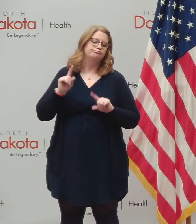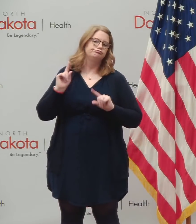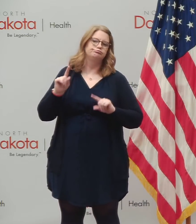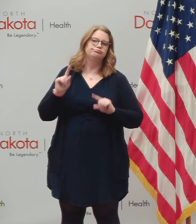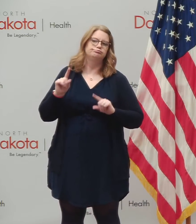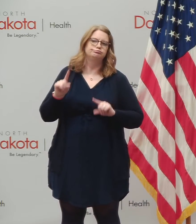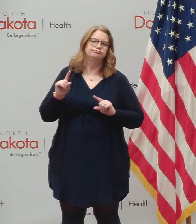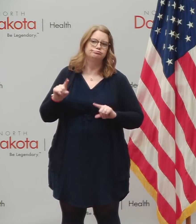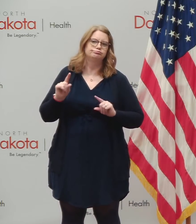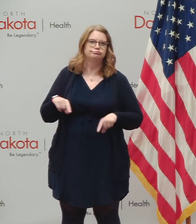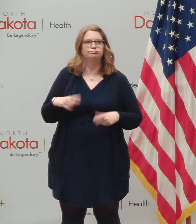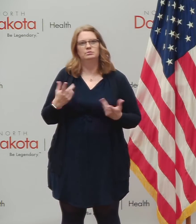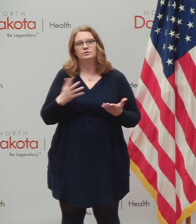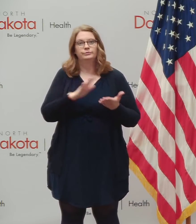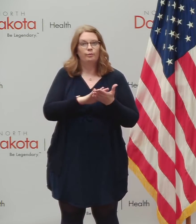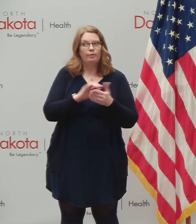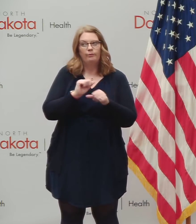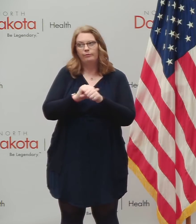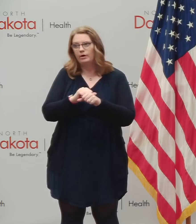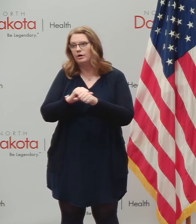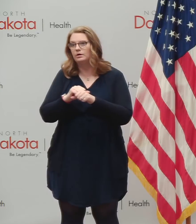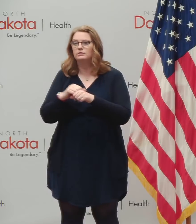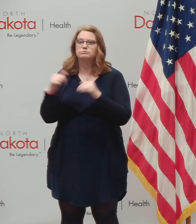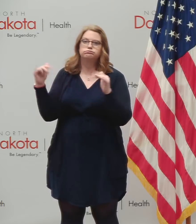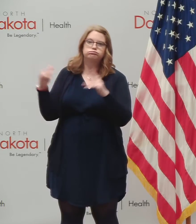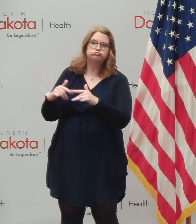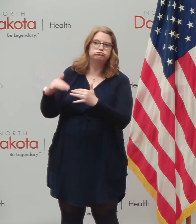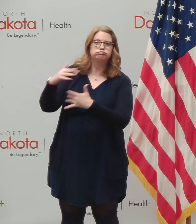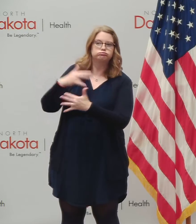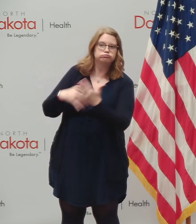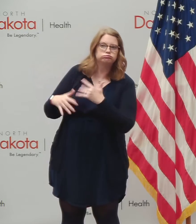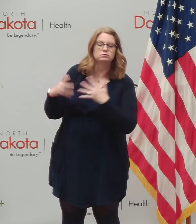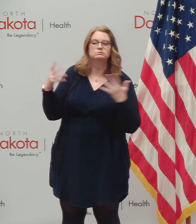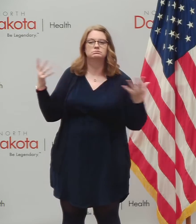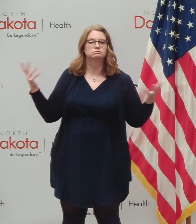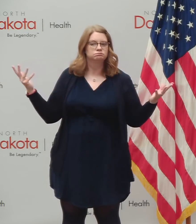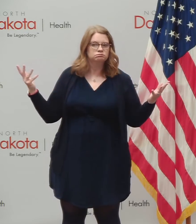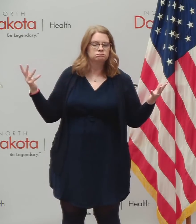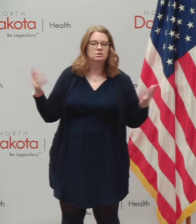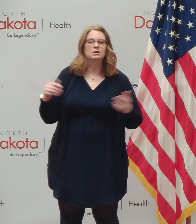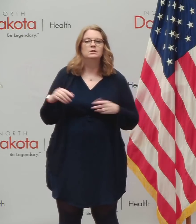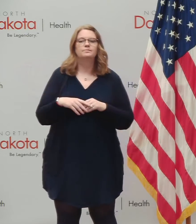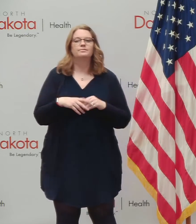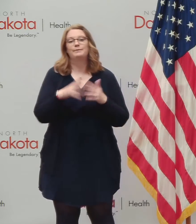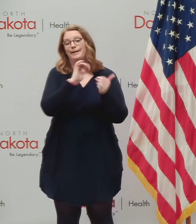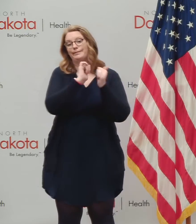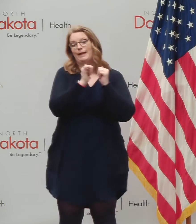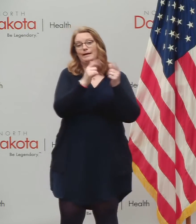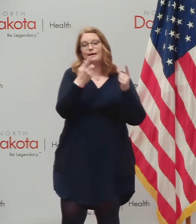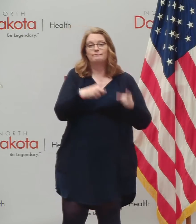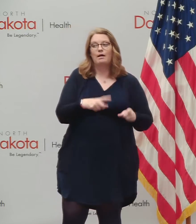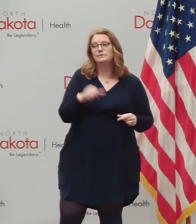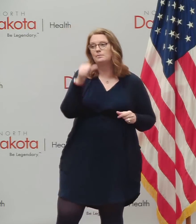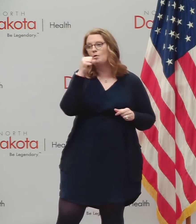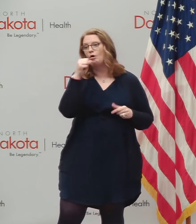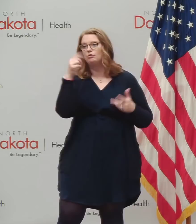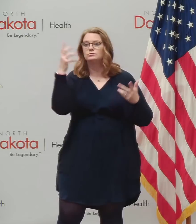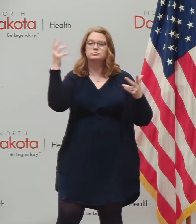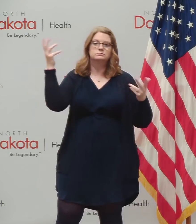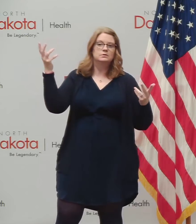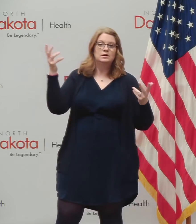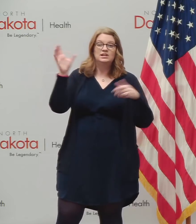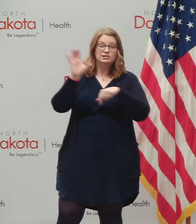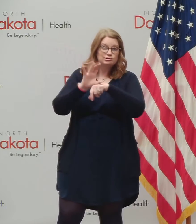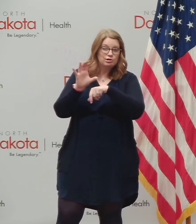going to work, going to gatherings, wherever those might be, whether it's athletic events or bars